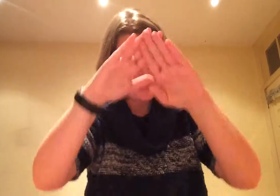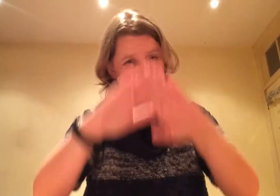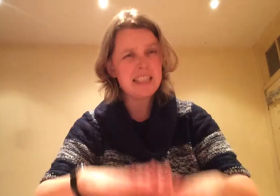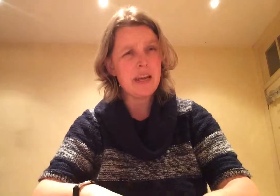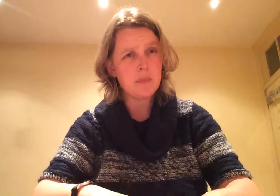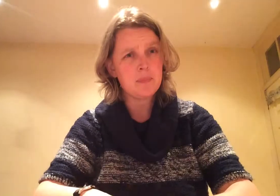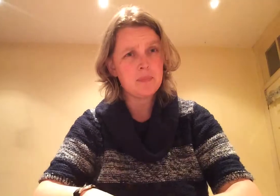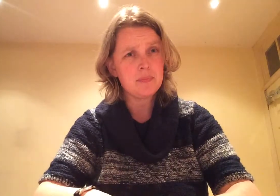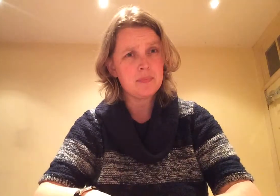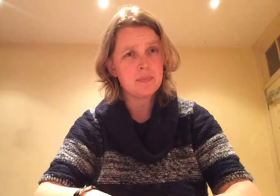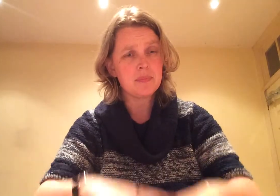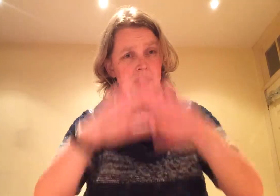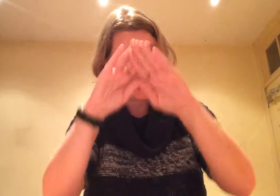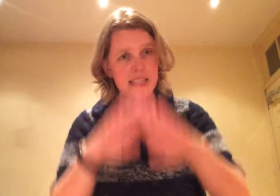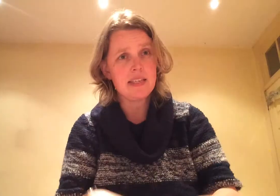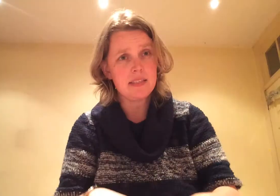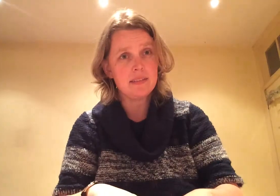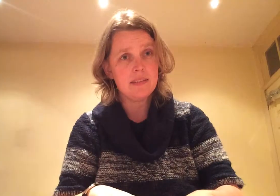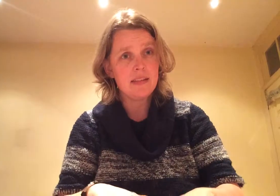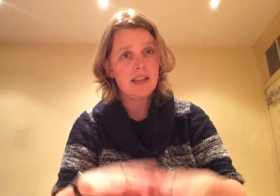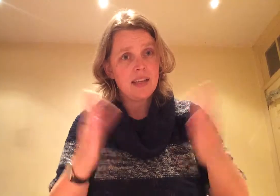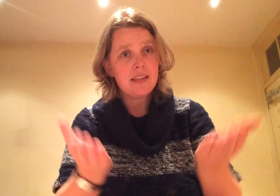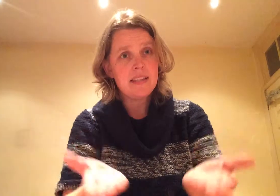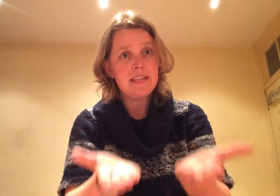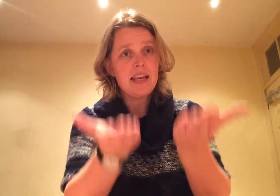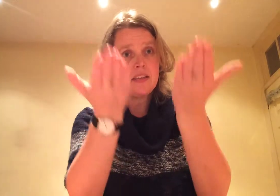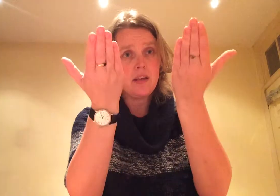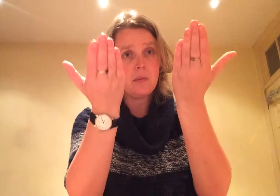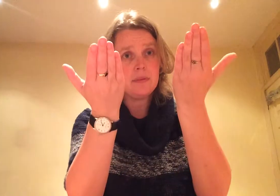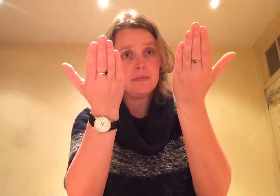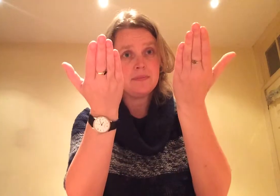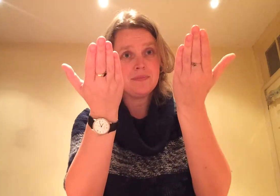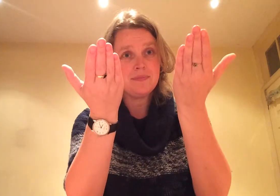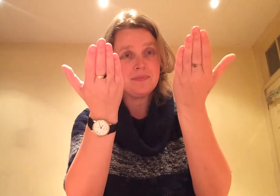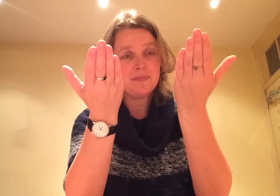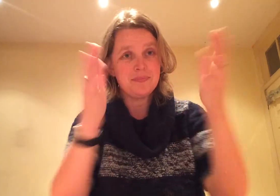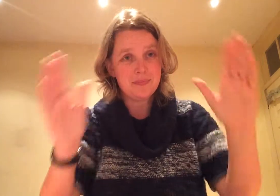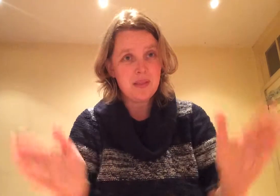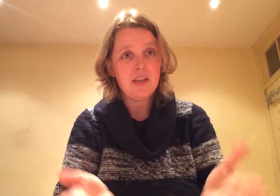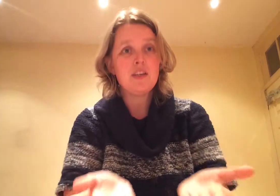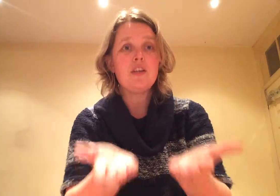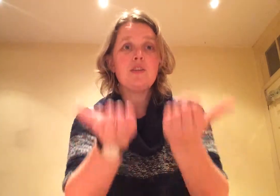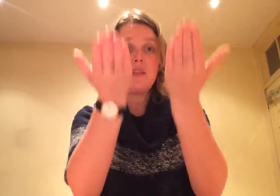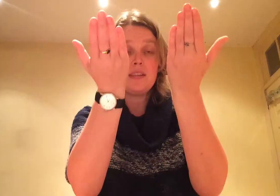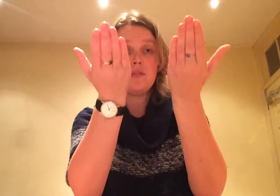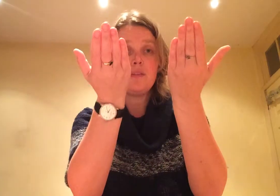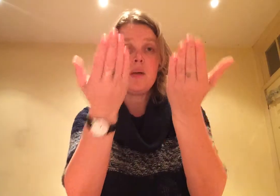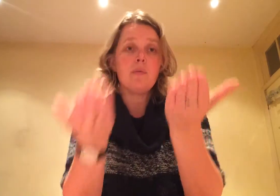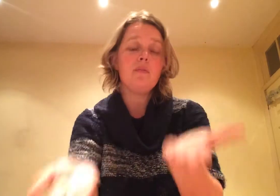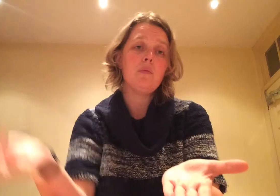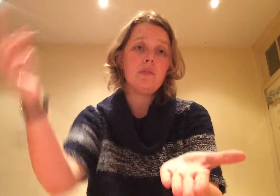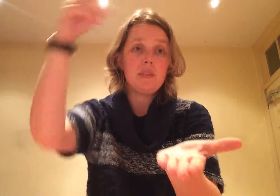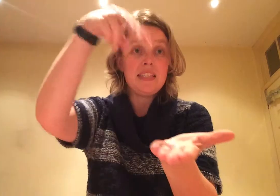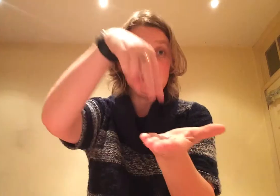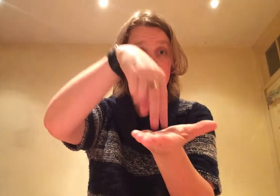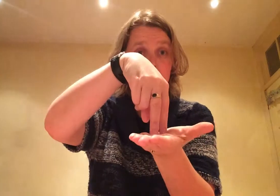sit down, sit, stand up. Now you can do that sort of up, or if you want them to